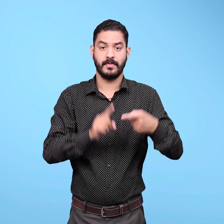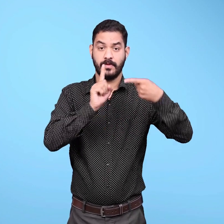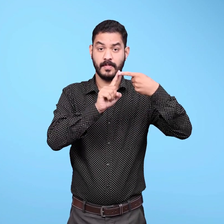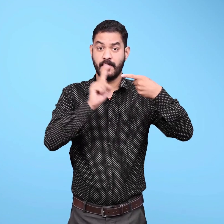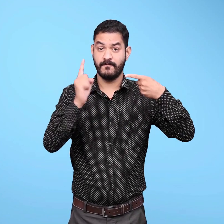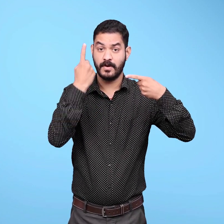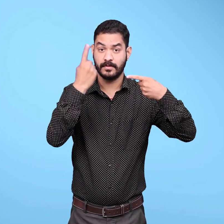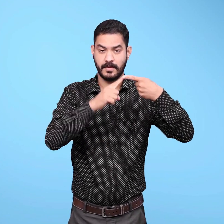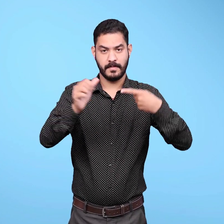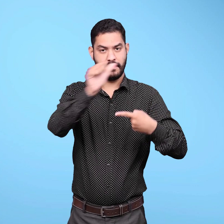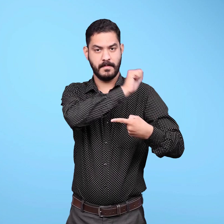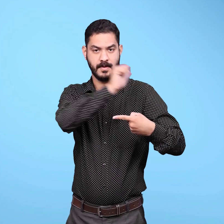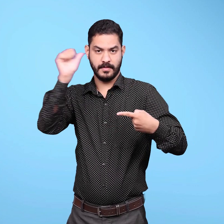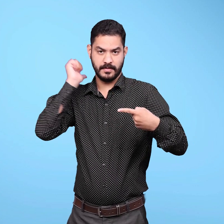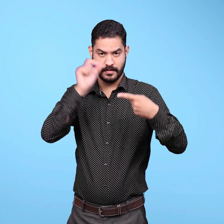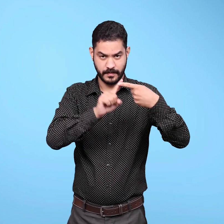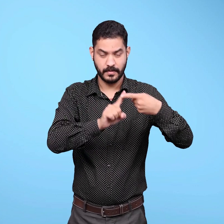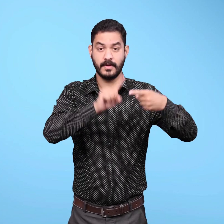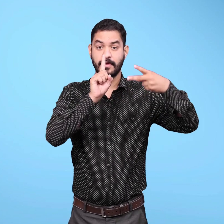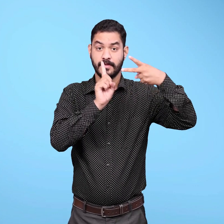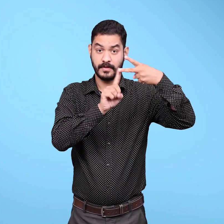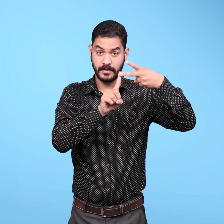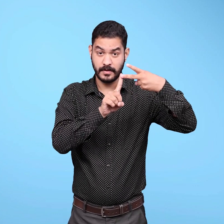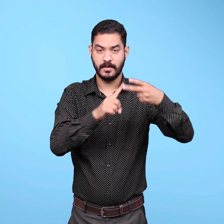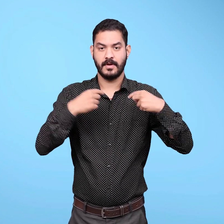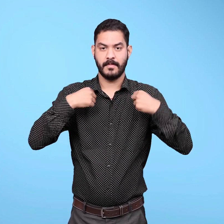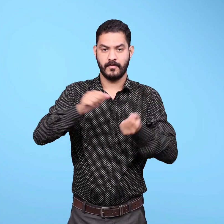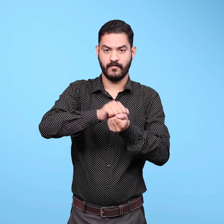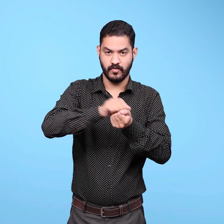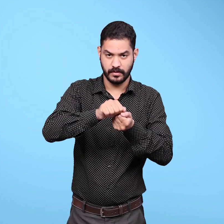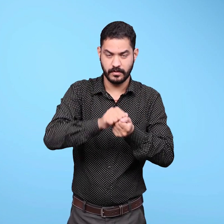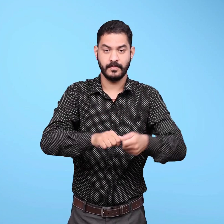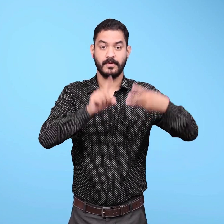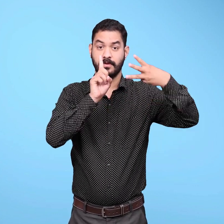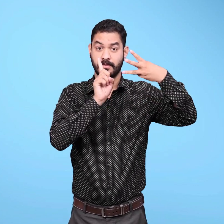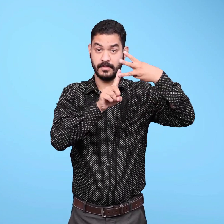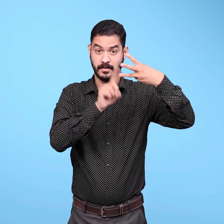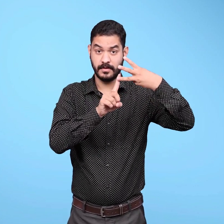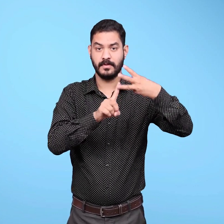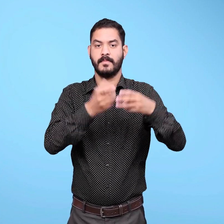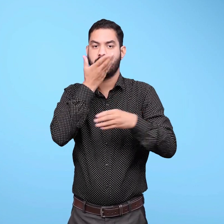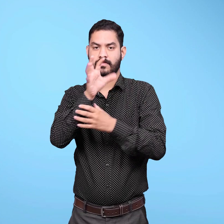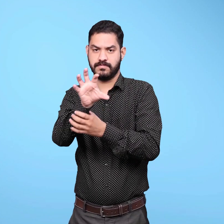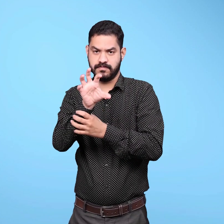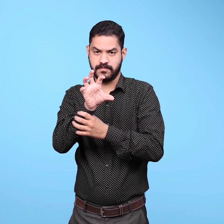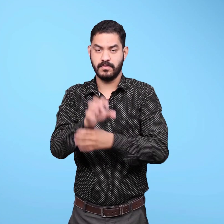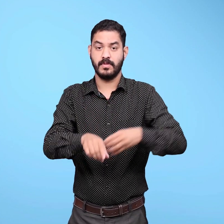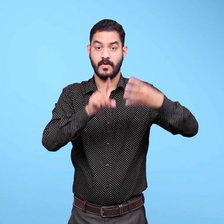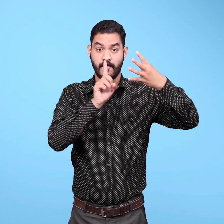1. Bathing. 2. Washing clothes. 3. Irrigation.